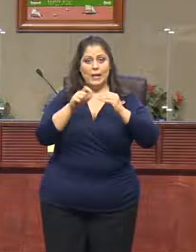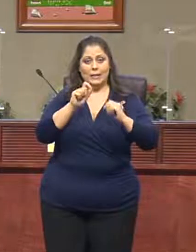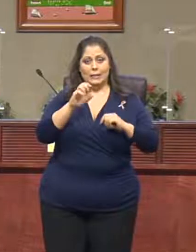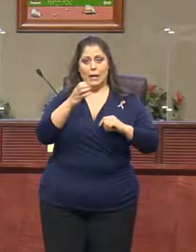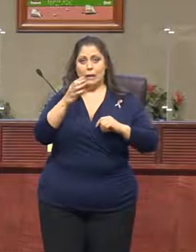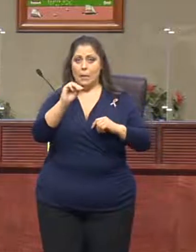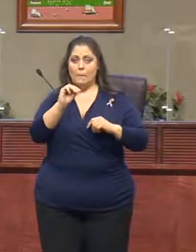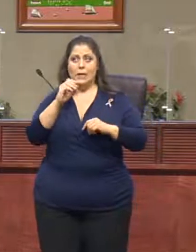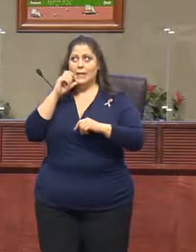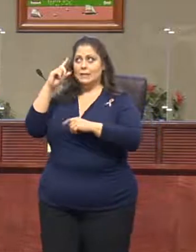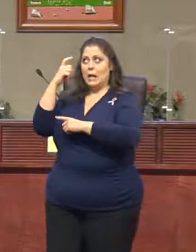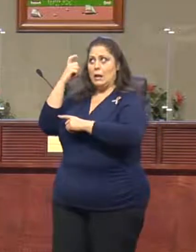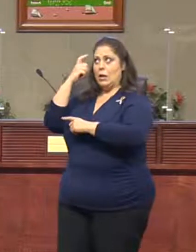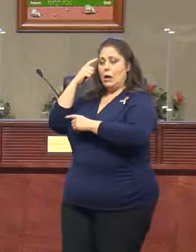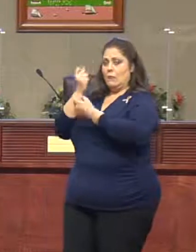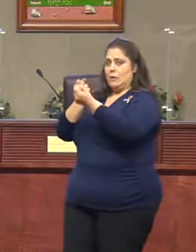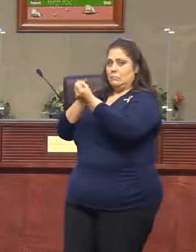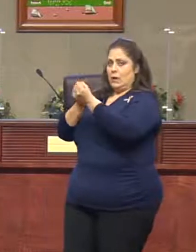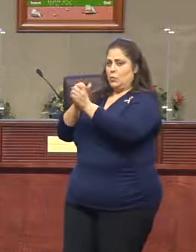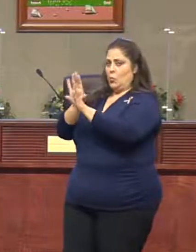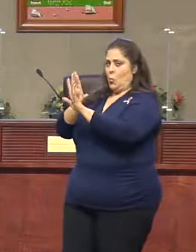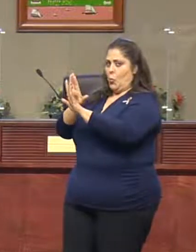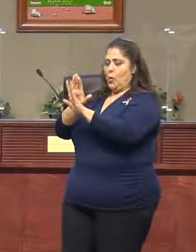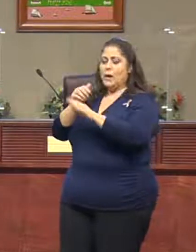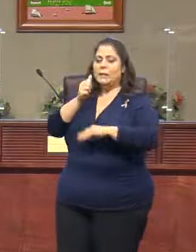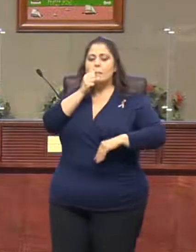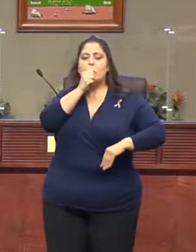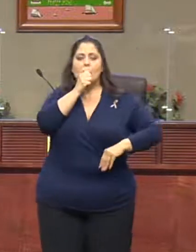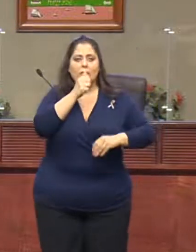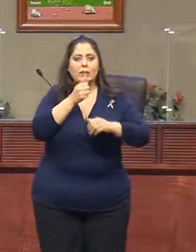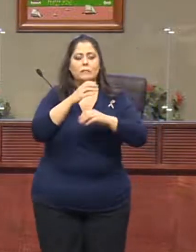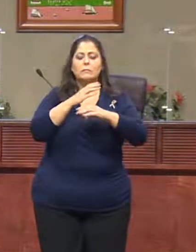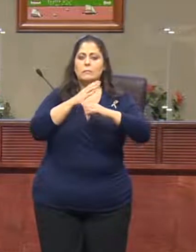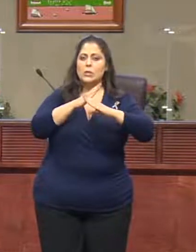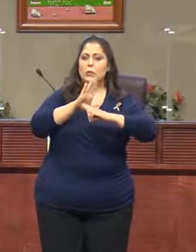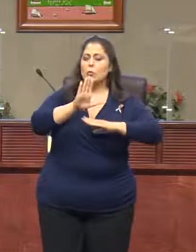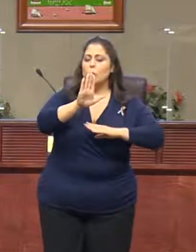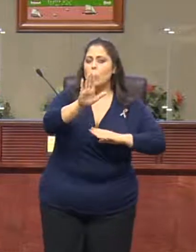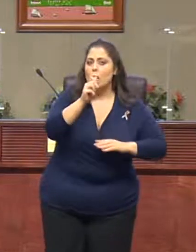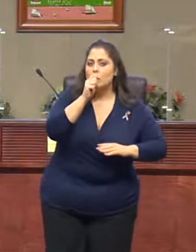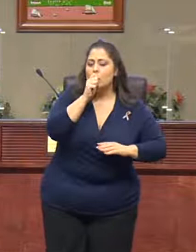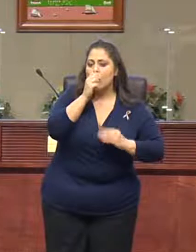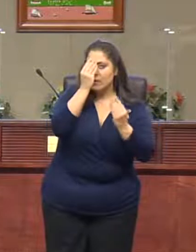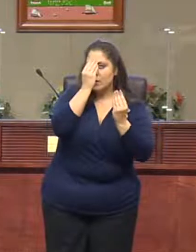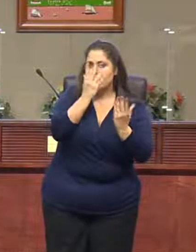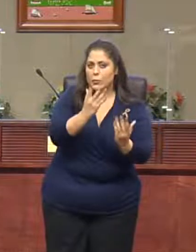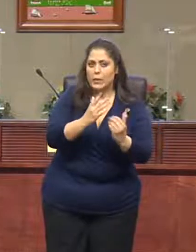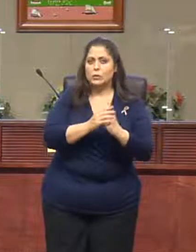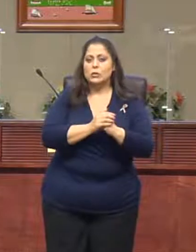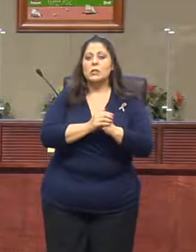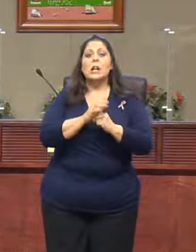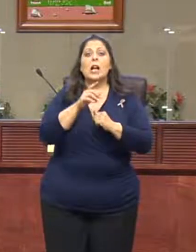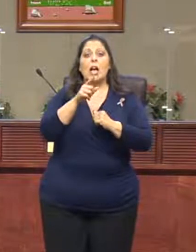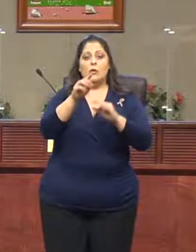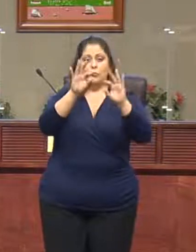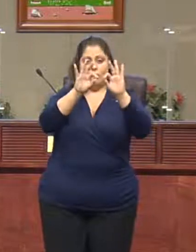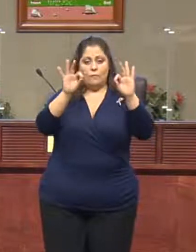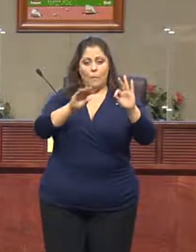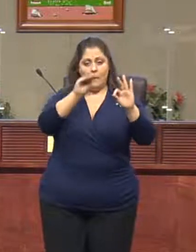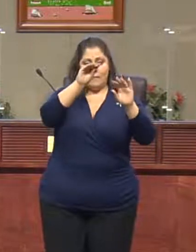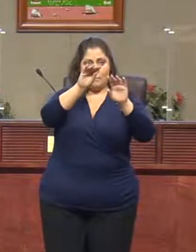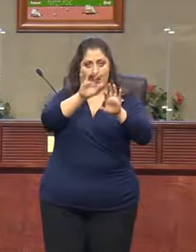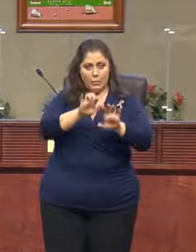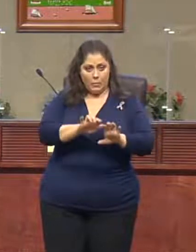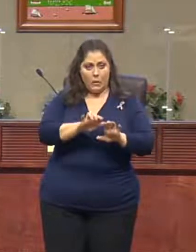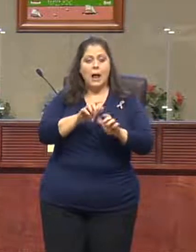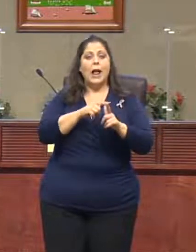a government-sponsored site. It's a private site to protect your privacy. And with that, we can provide you with a test